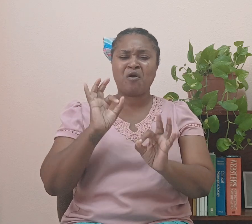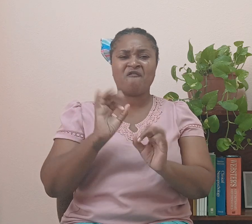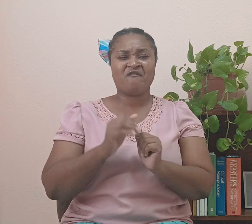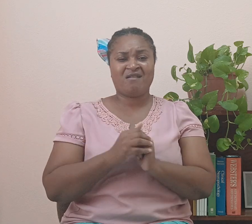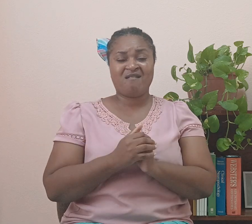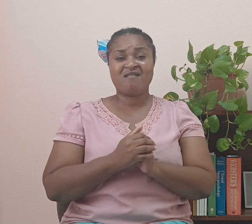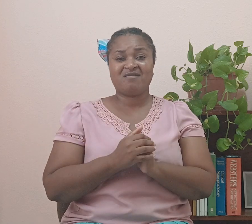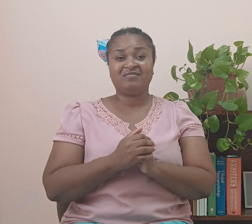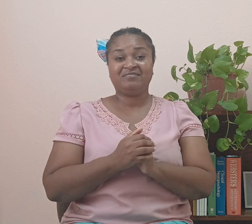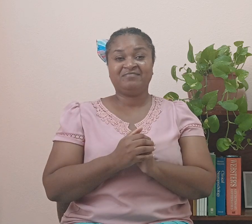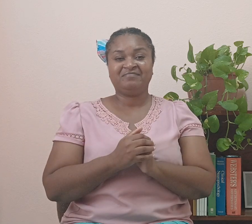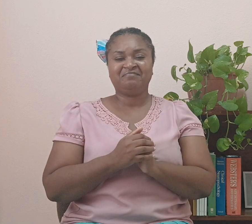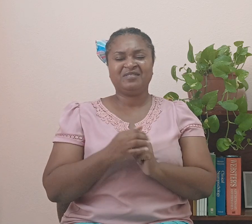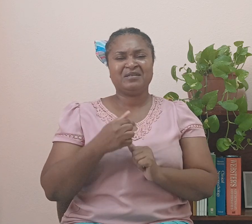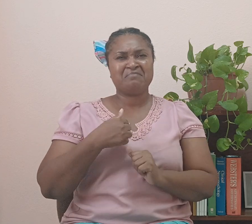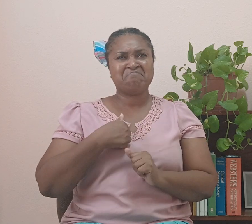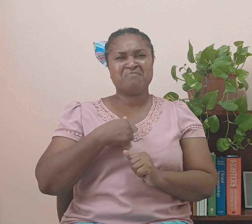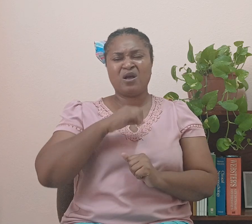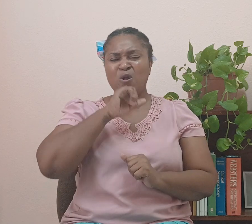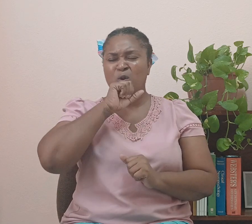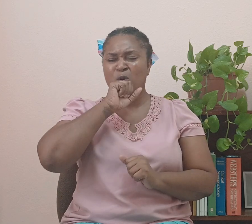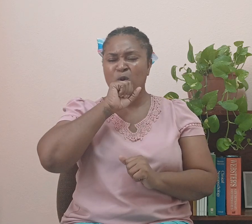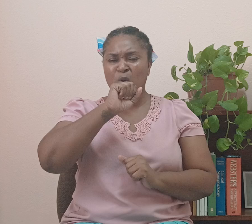I love the Lord.